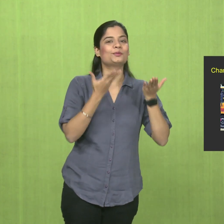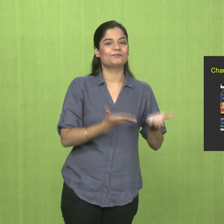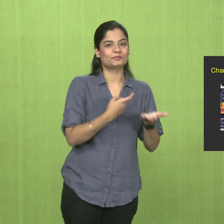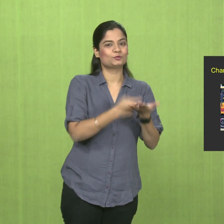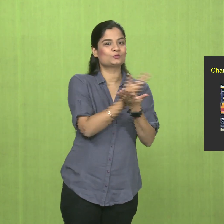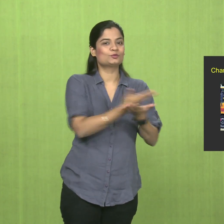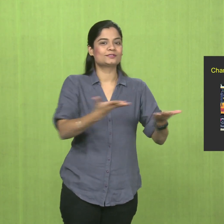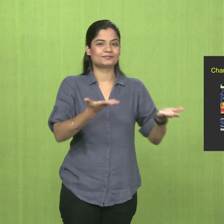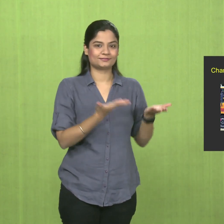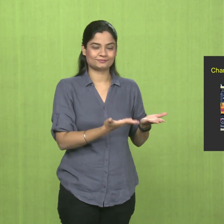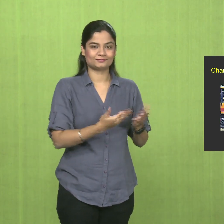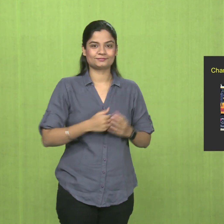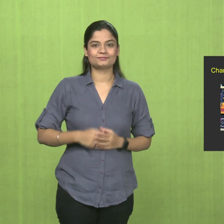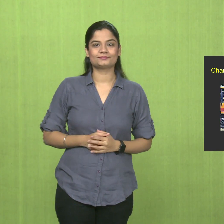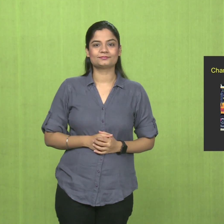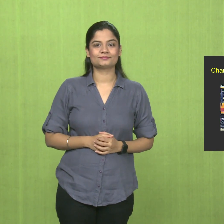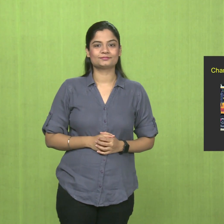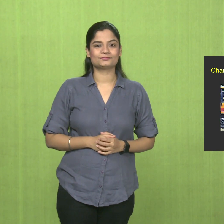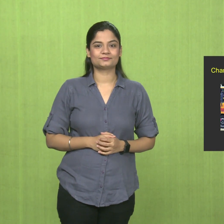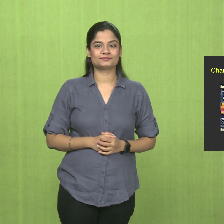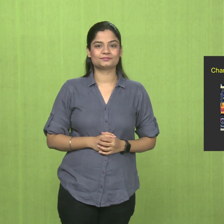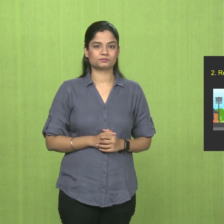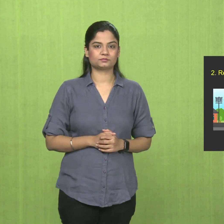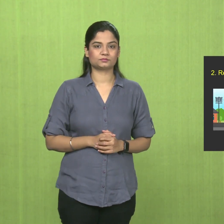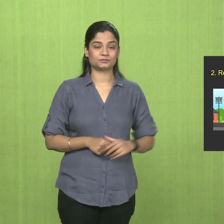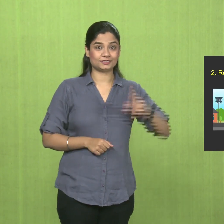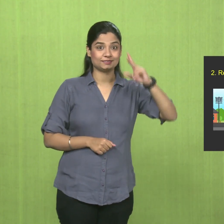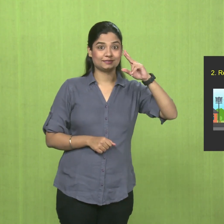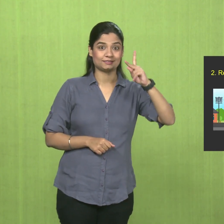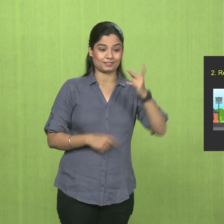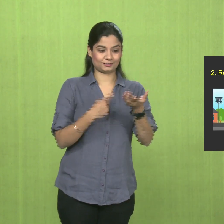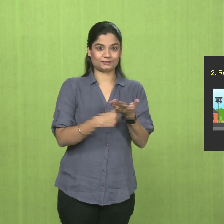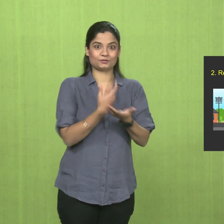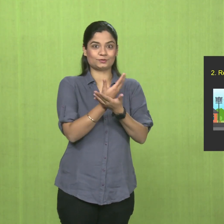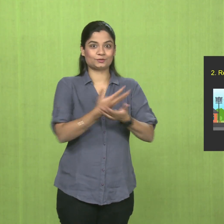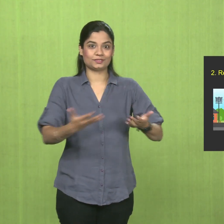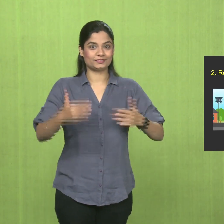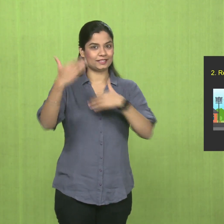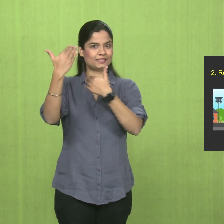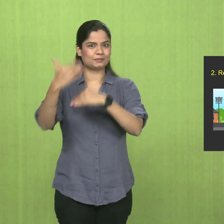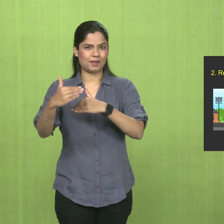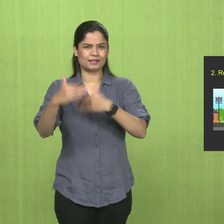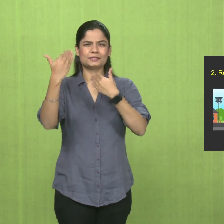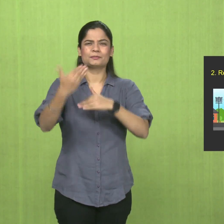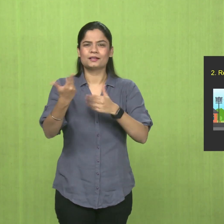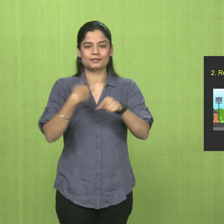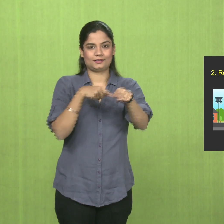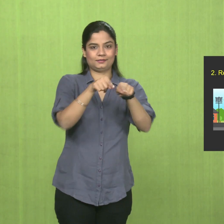which saves time and money. So, resources are very useful. The second one is that resources are limited